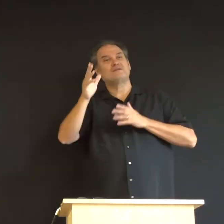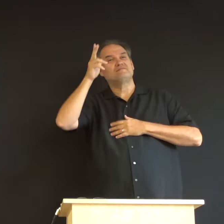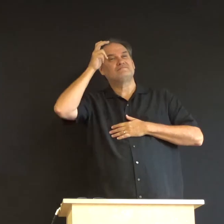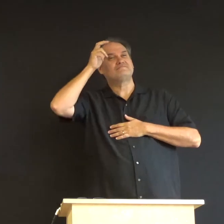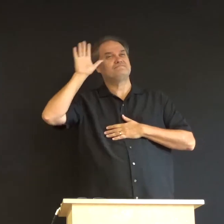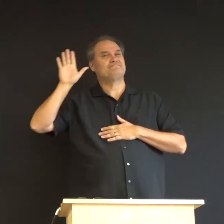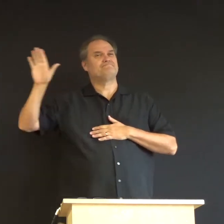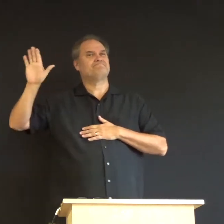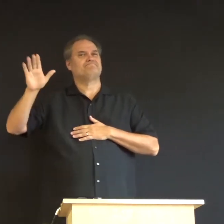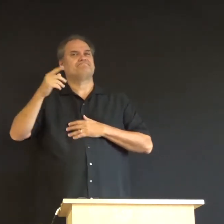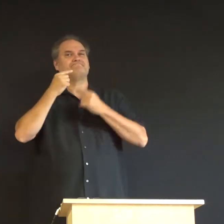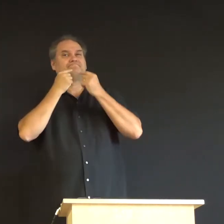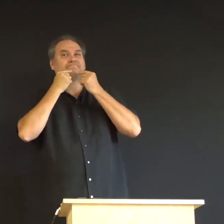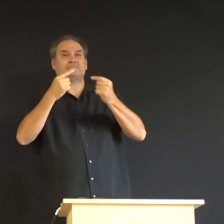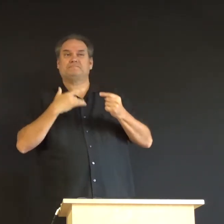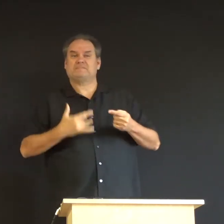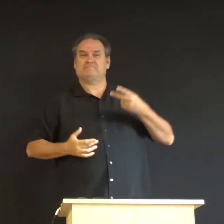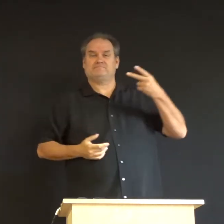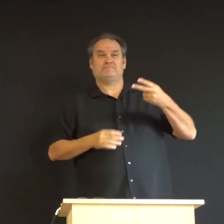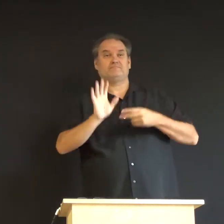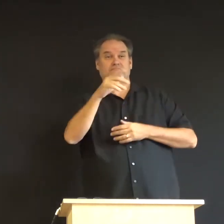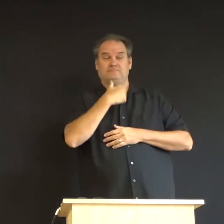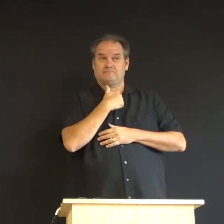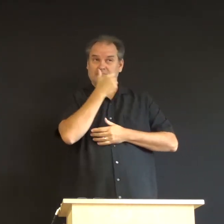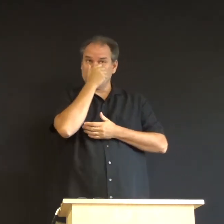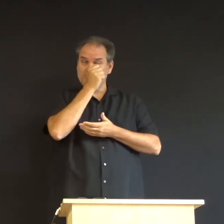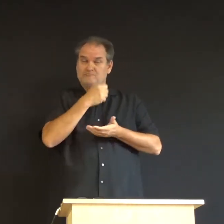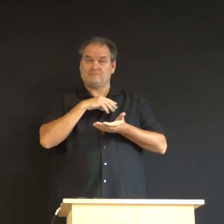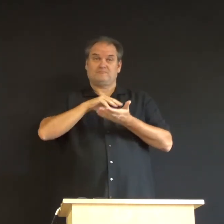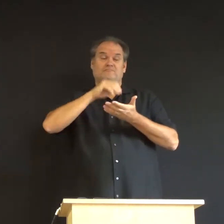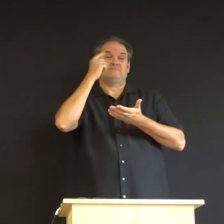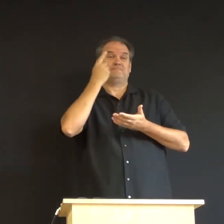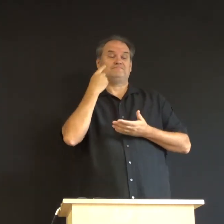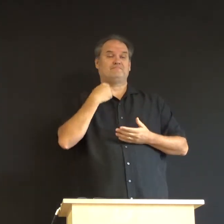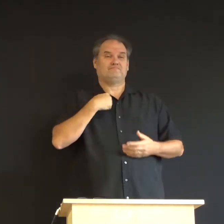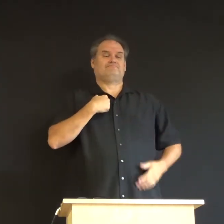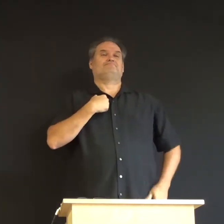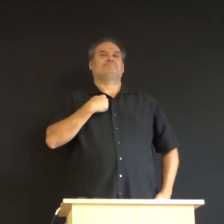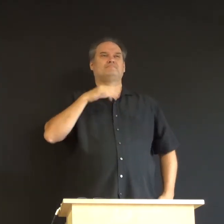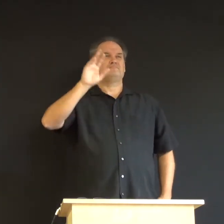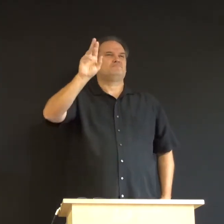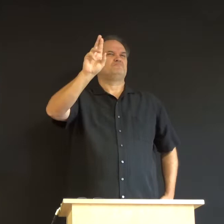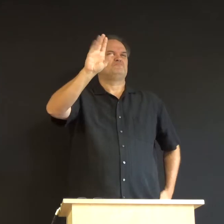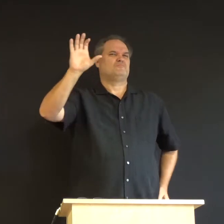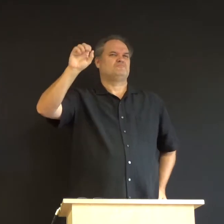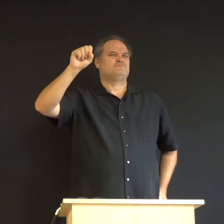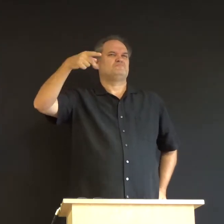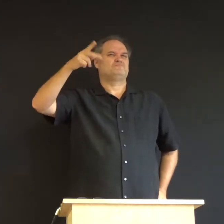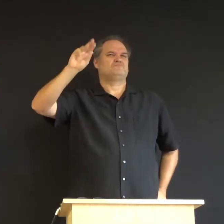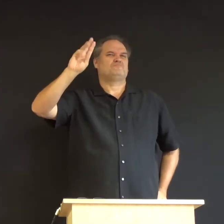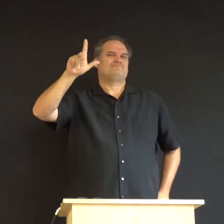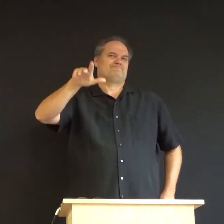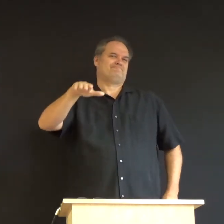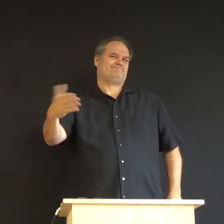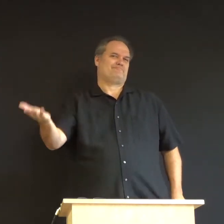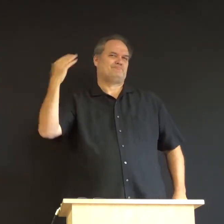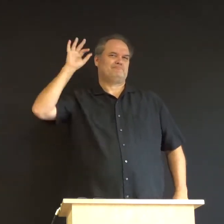The strategists. Two very famous strategists, and I learned this, it was really interesting.